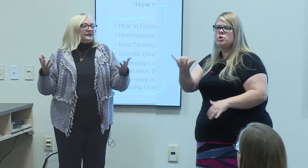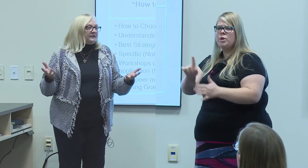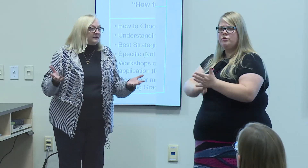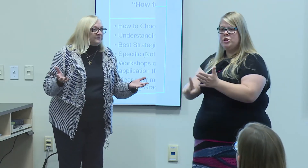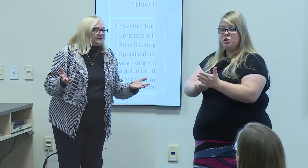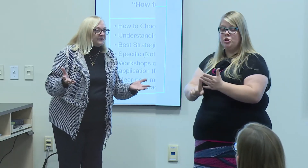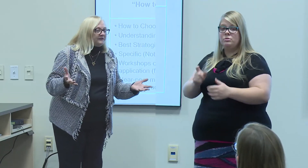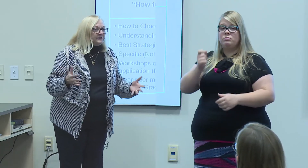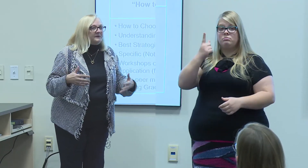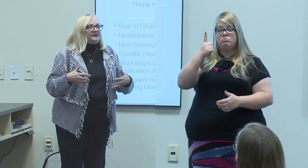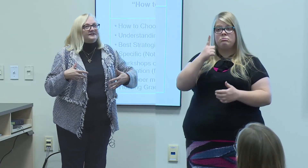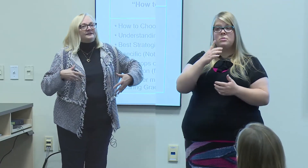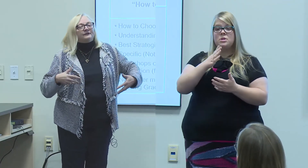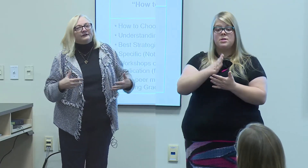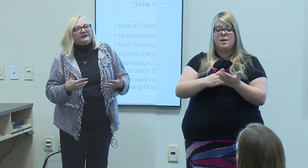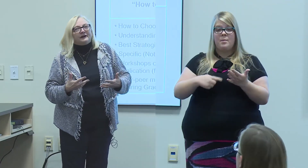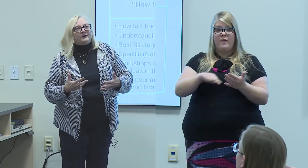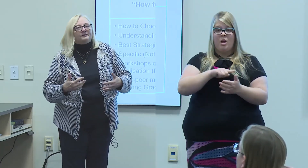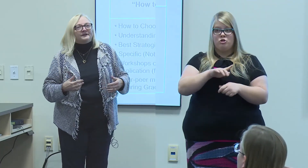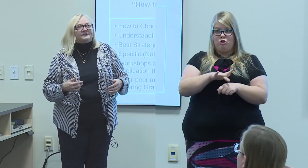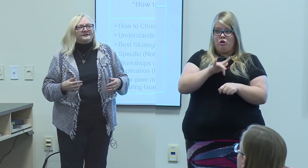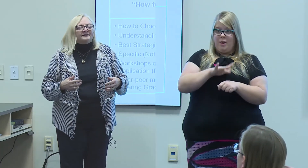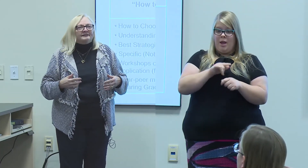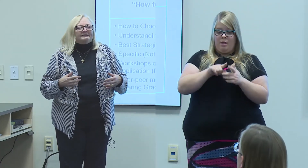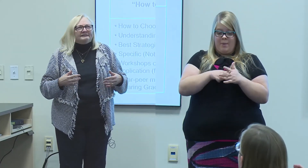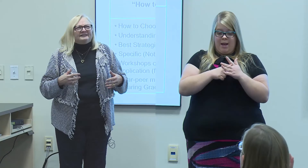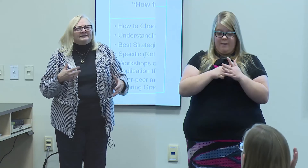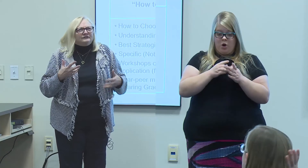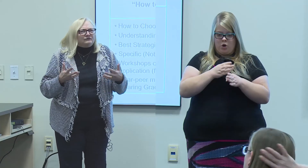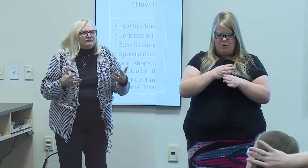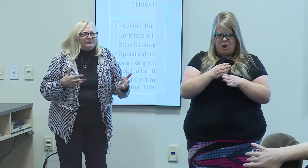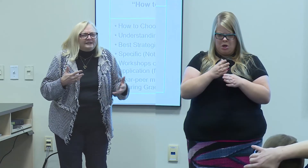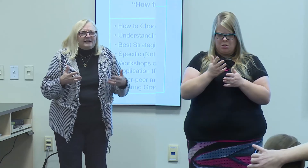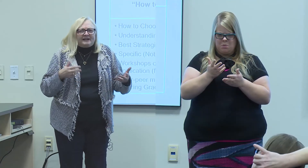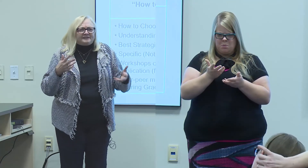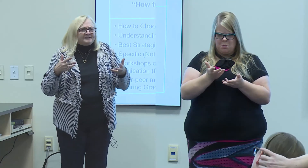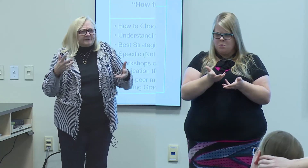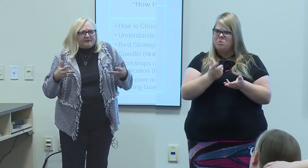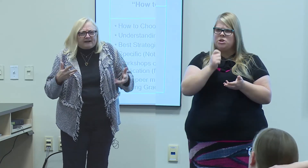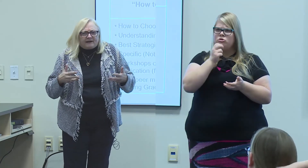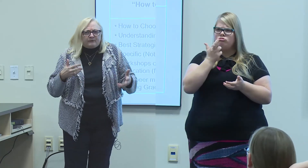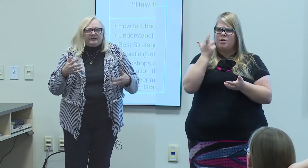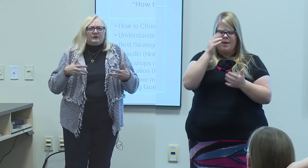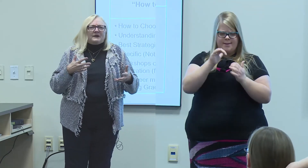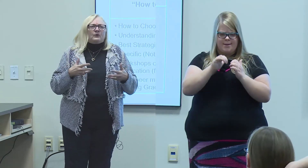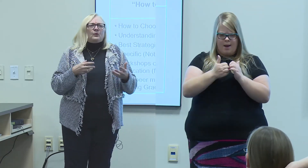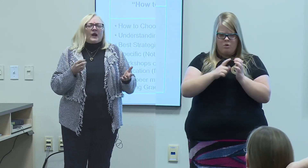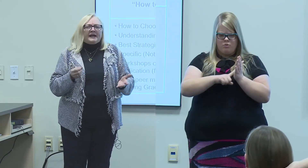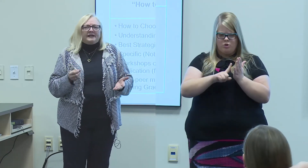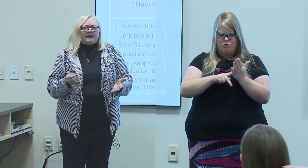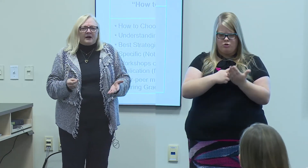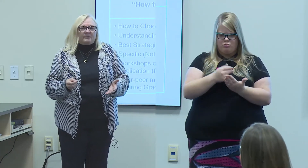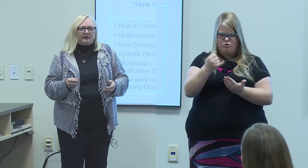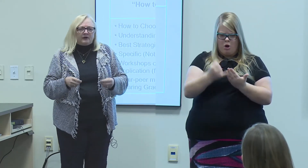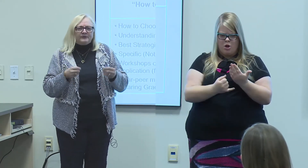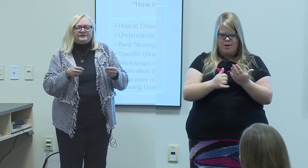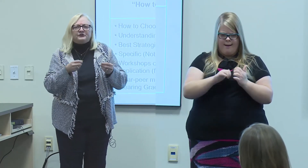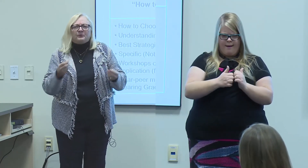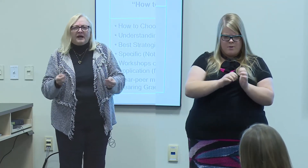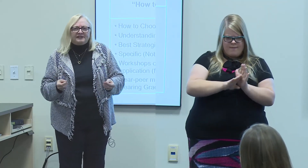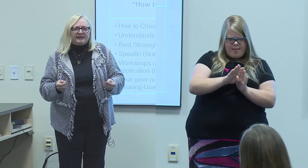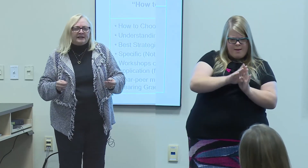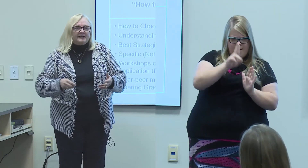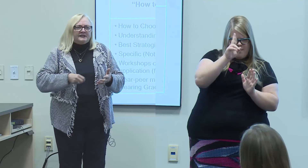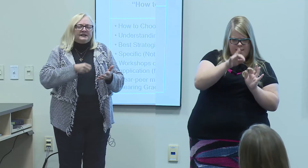research. Some of us early in our careers didn't realize, how we go about writing up a